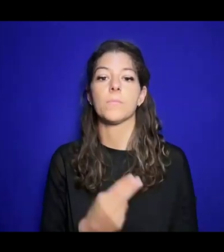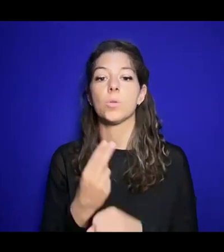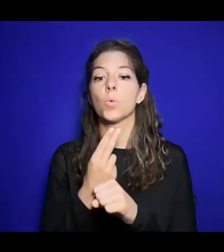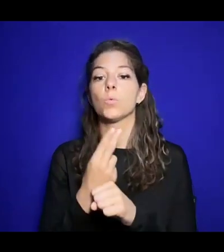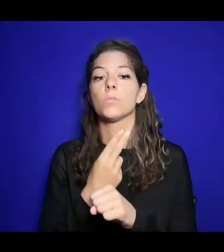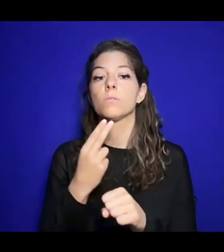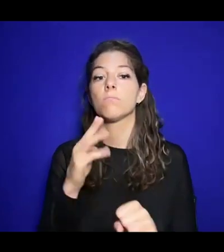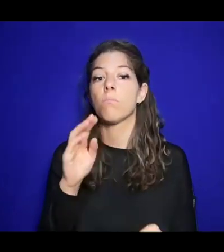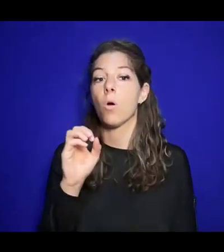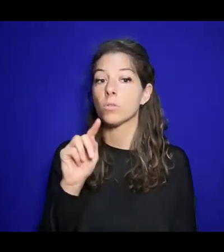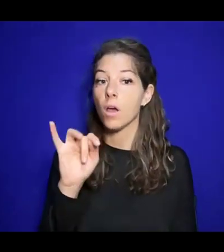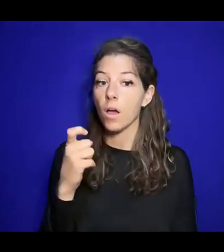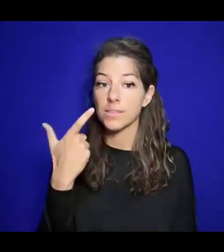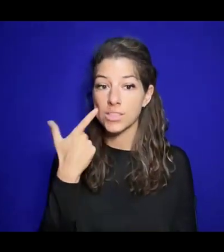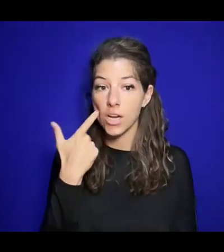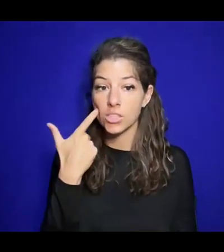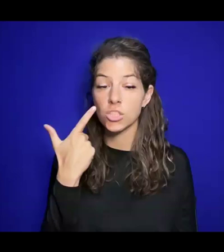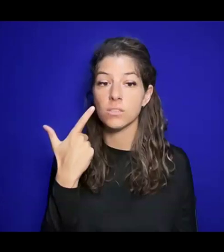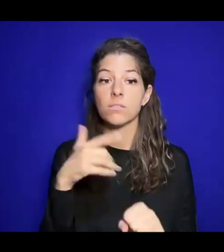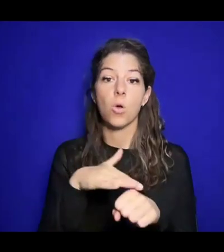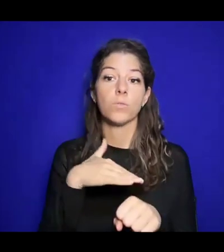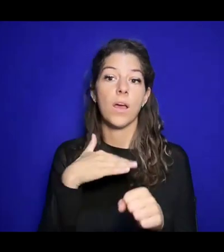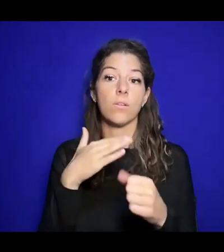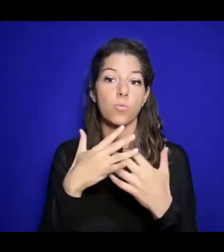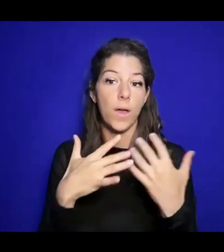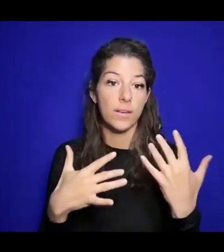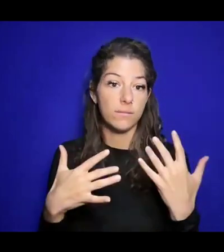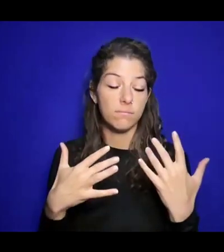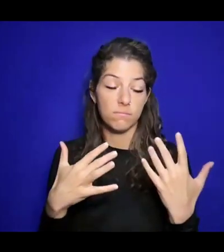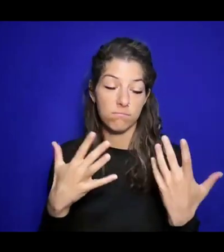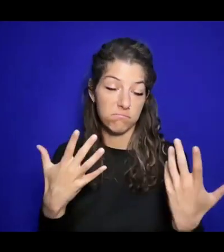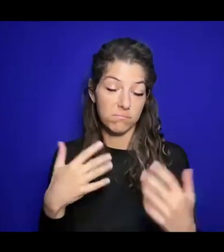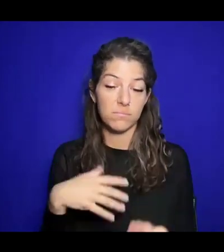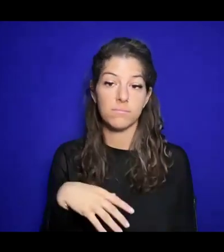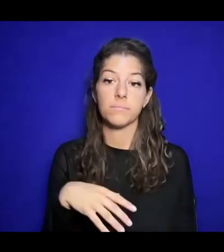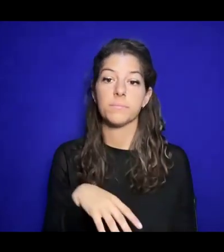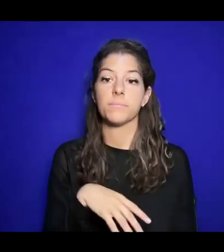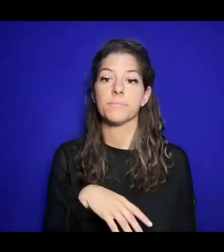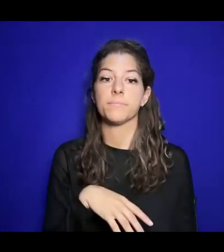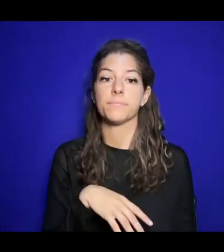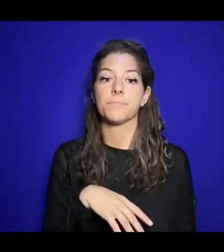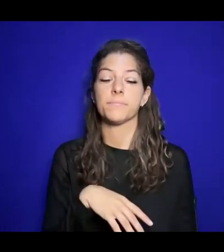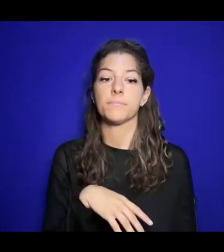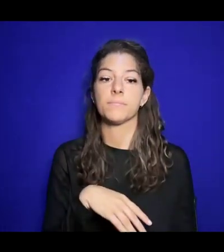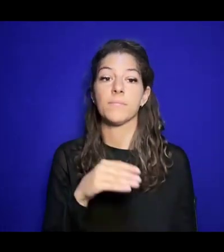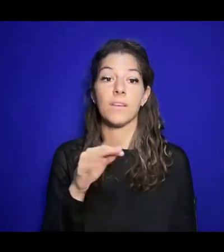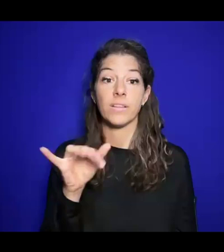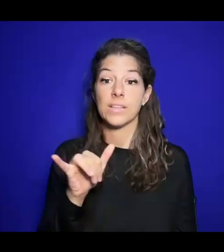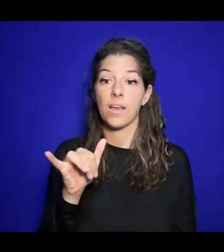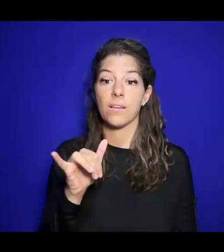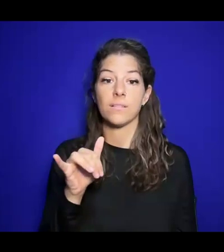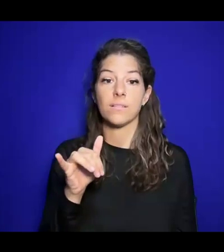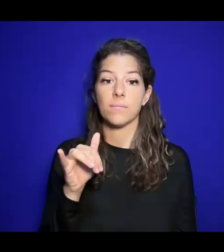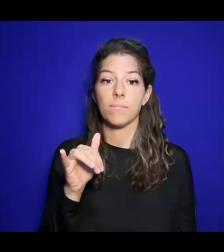a Botox injection that helps slow down the sweat glands in that particular part of the body. You might, if it's like